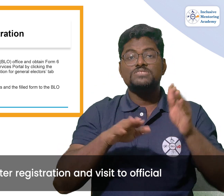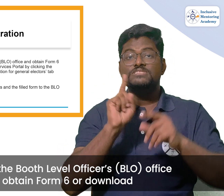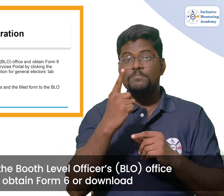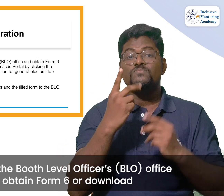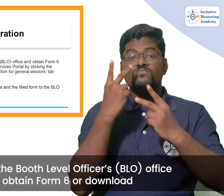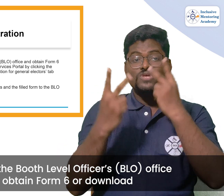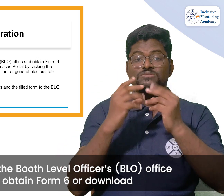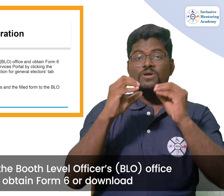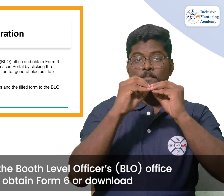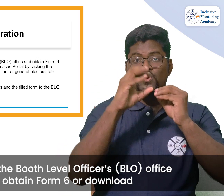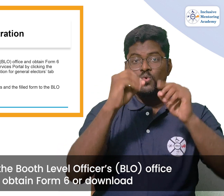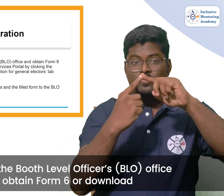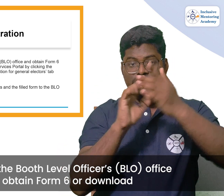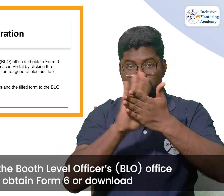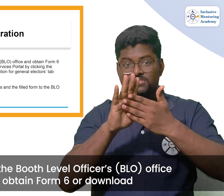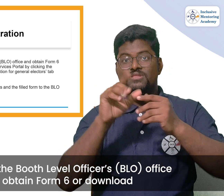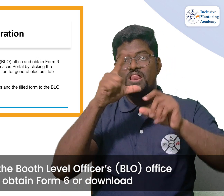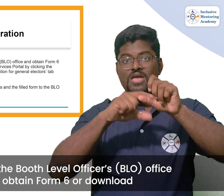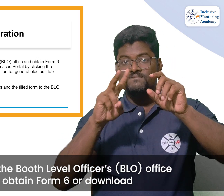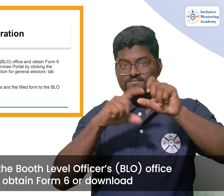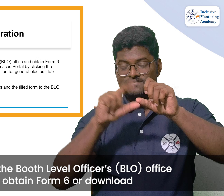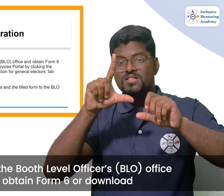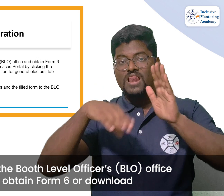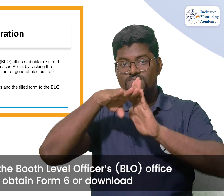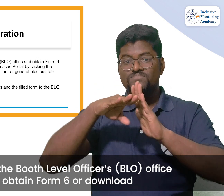Step 1. Visit the booth level officers, BLO office